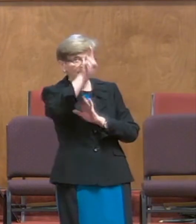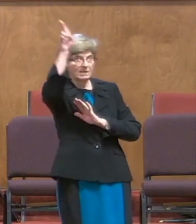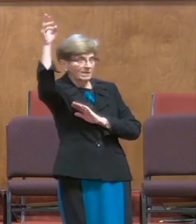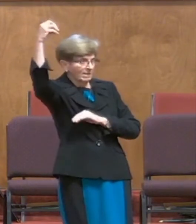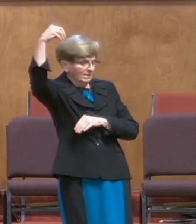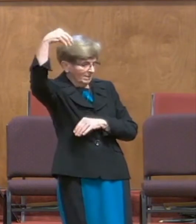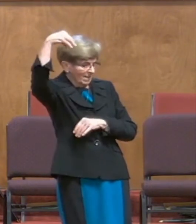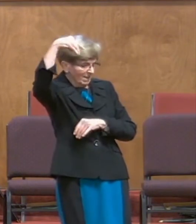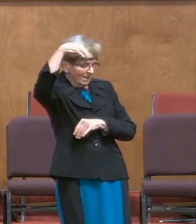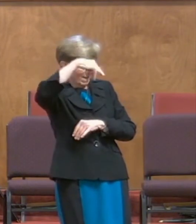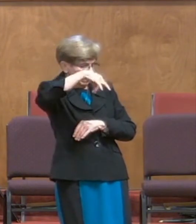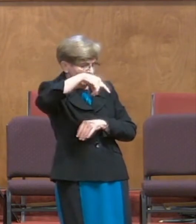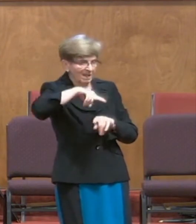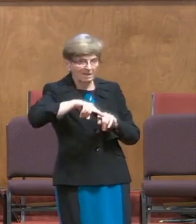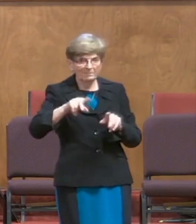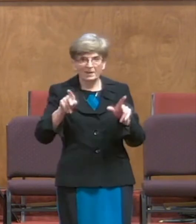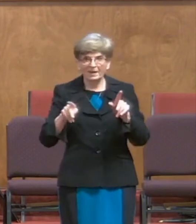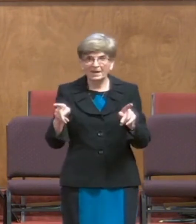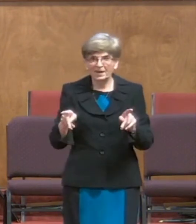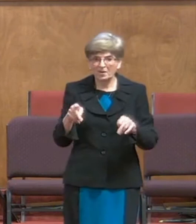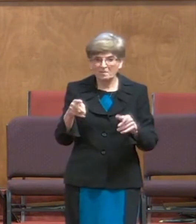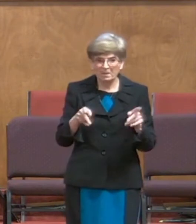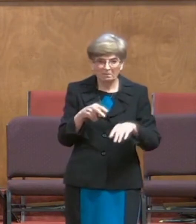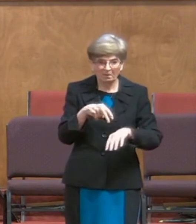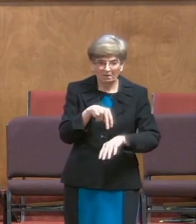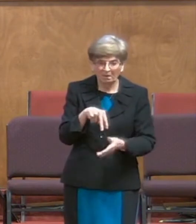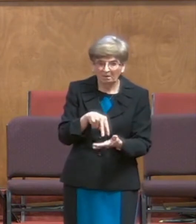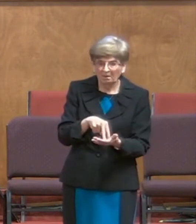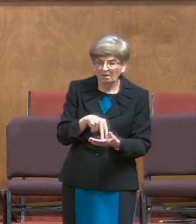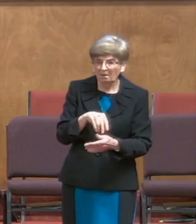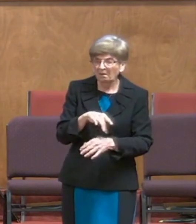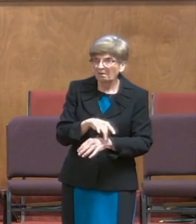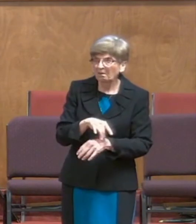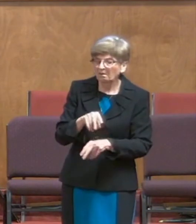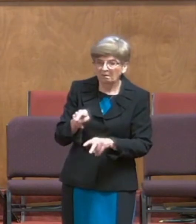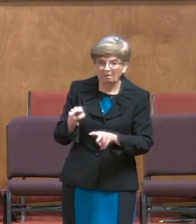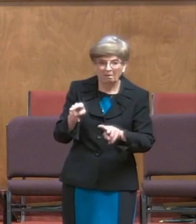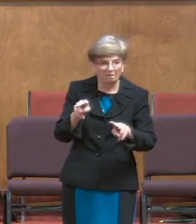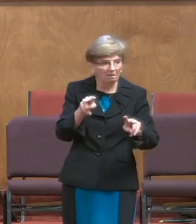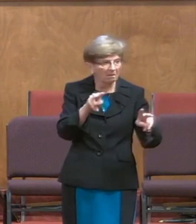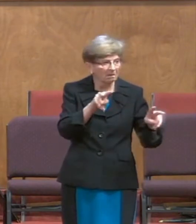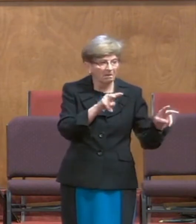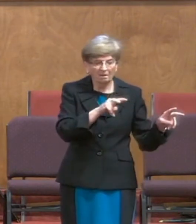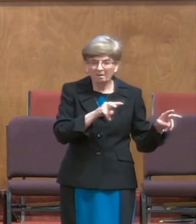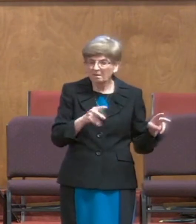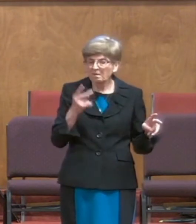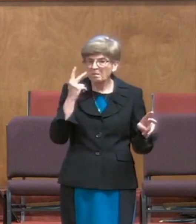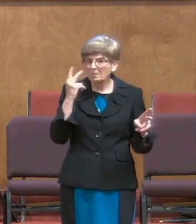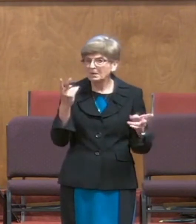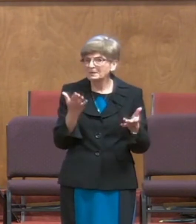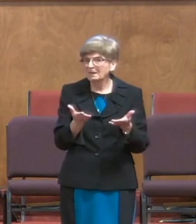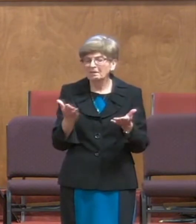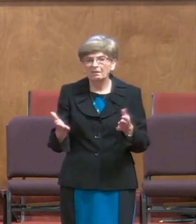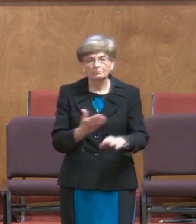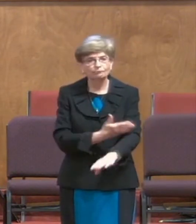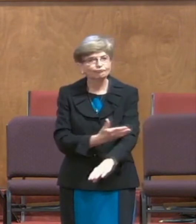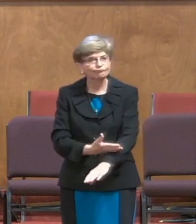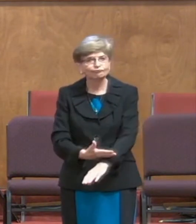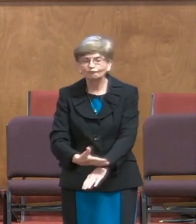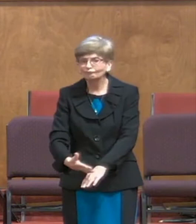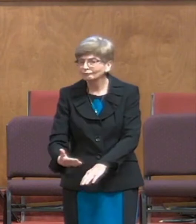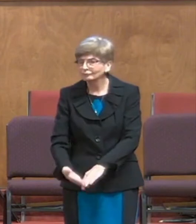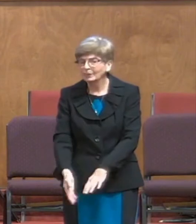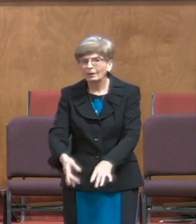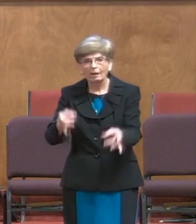to look rather grim. Increased turmoil, rising terrorism, mounting tragedies,